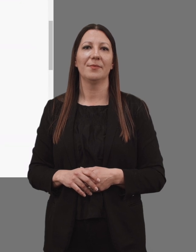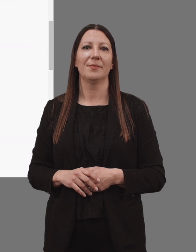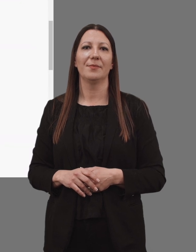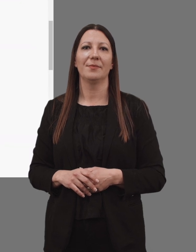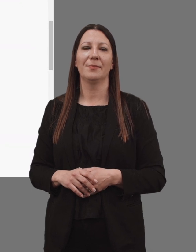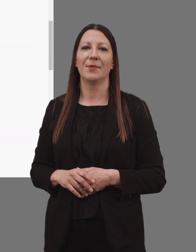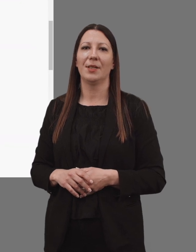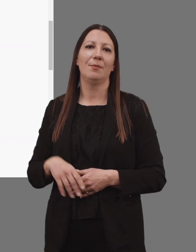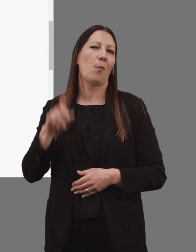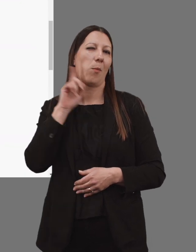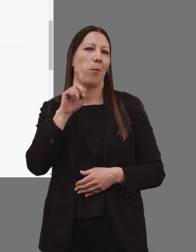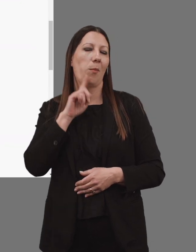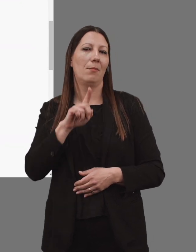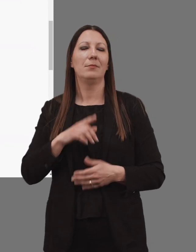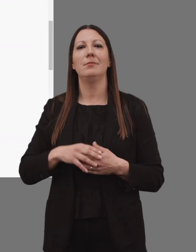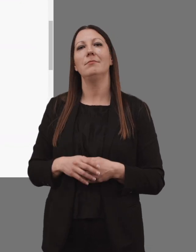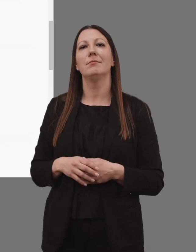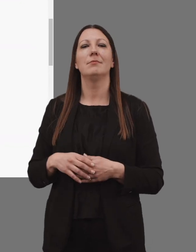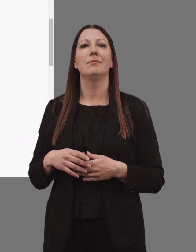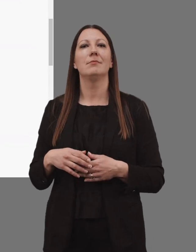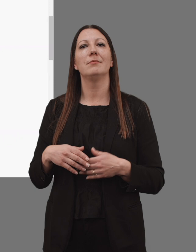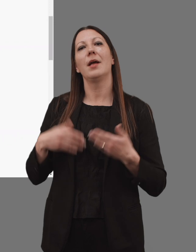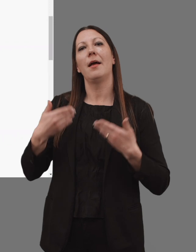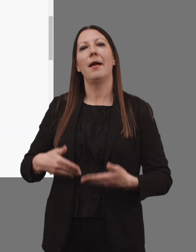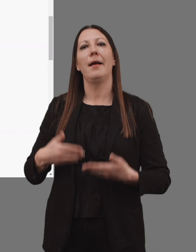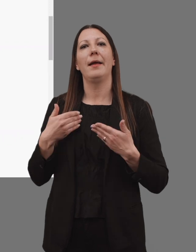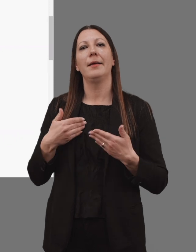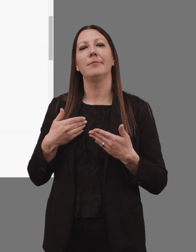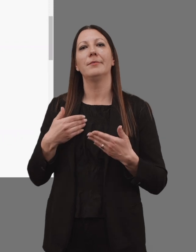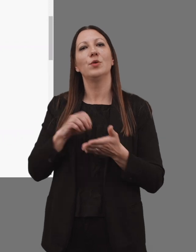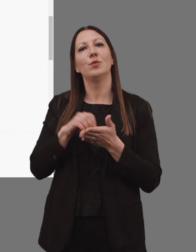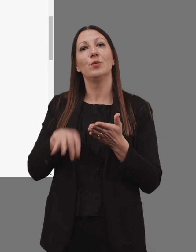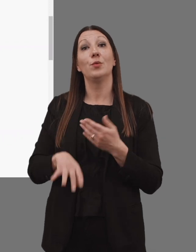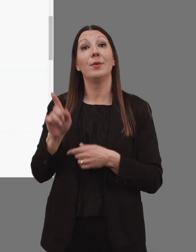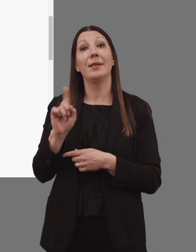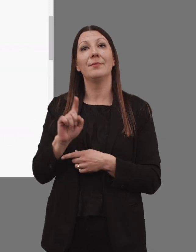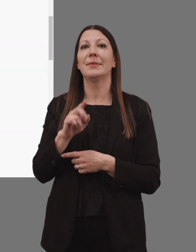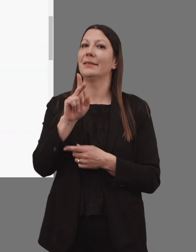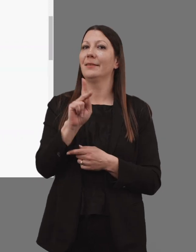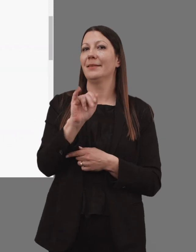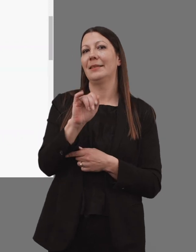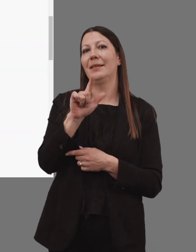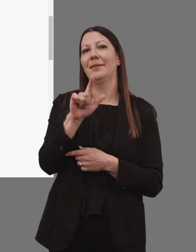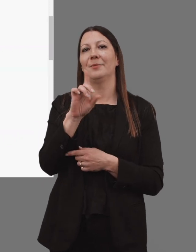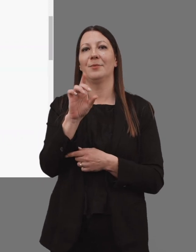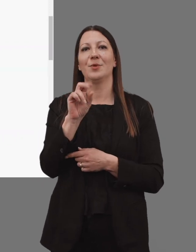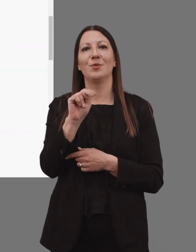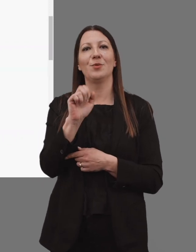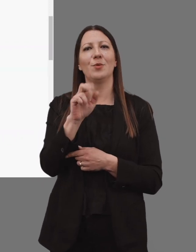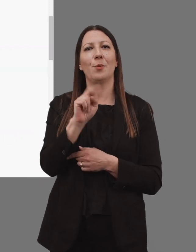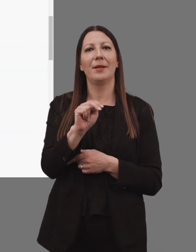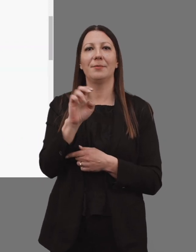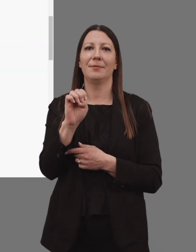today, I'm going to pretend that I am from Kildonan East Collegiate, for example. So I